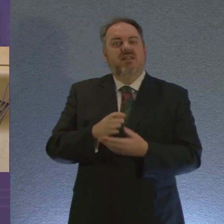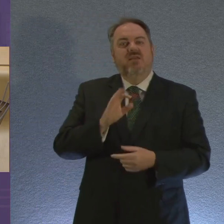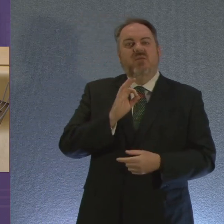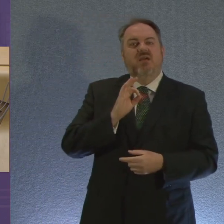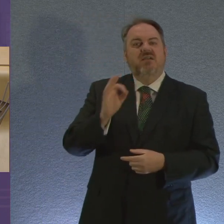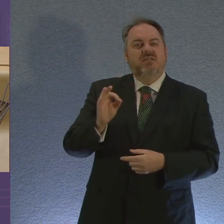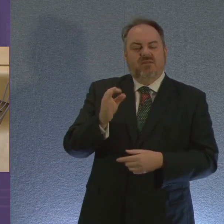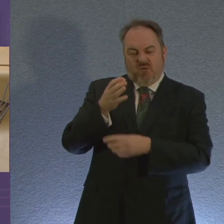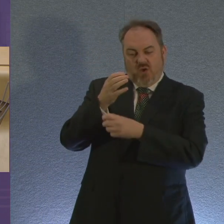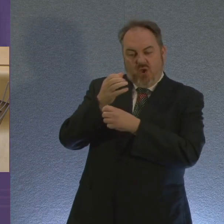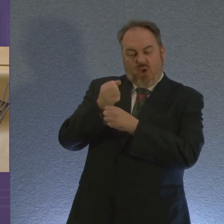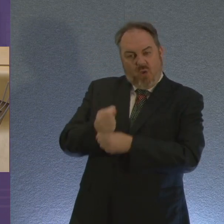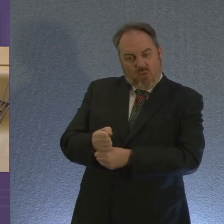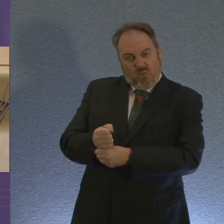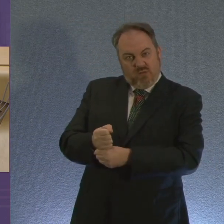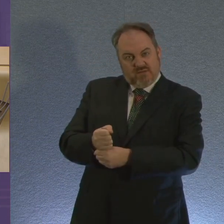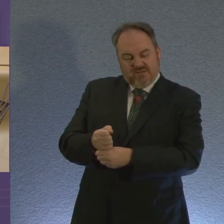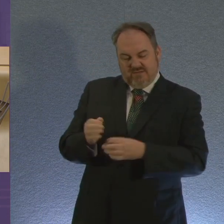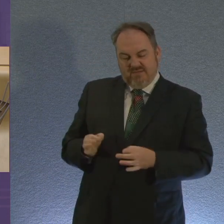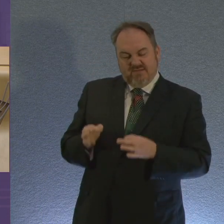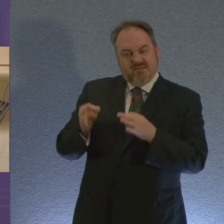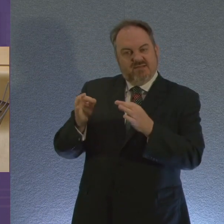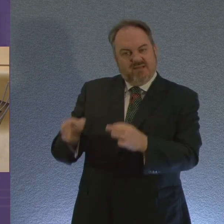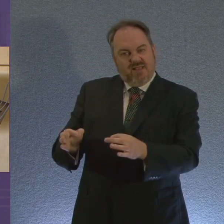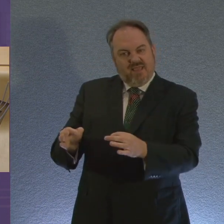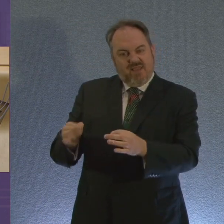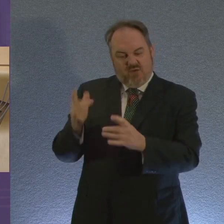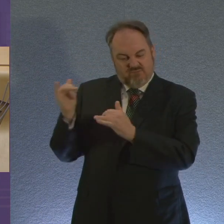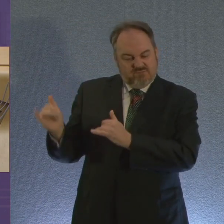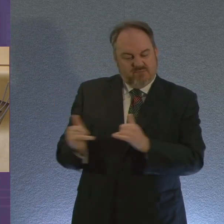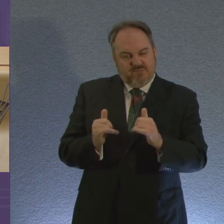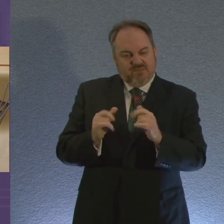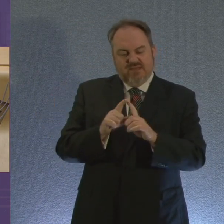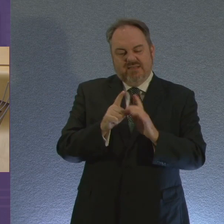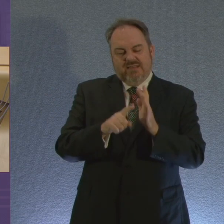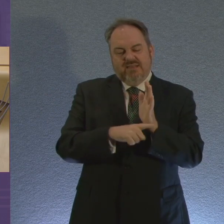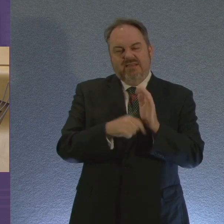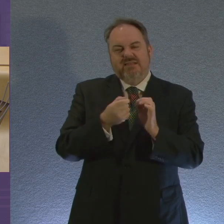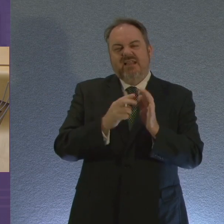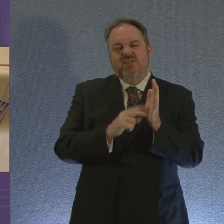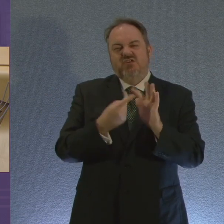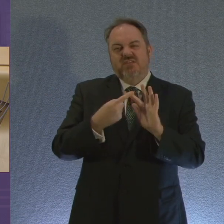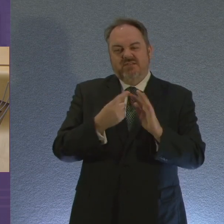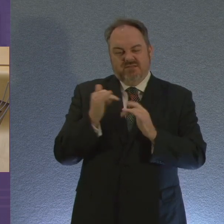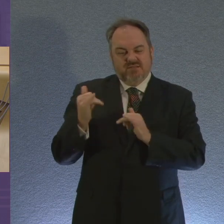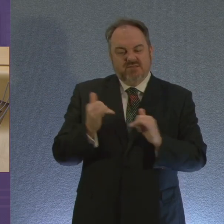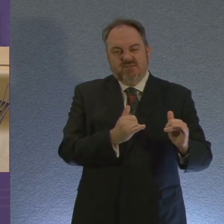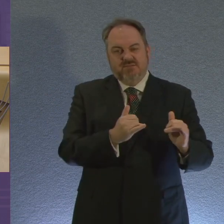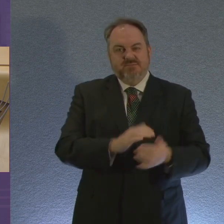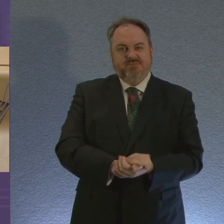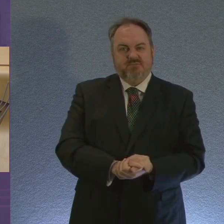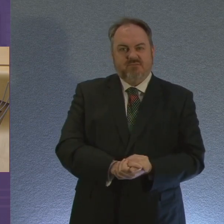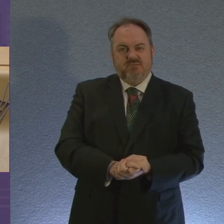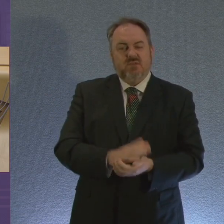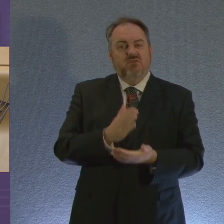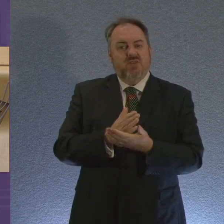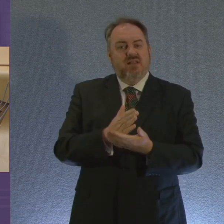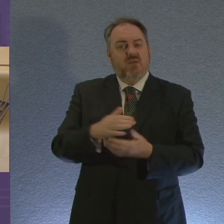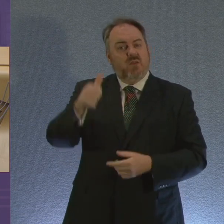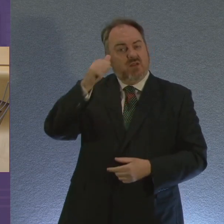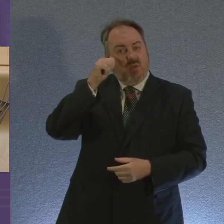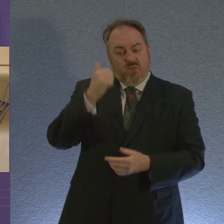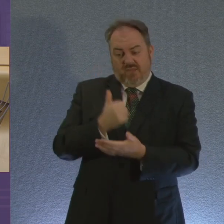moratoriums on diligence. The bill seeks to increase the length of the moratorium against diligence created by sections 195 to 198 of the Bankruptcy Scotland